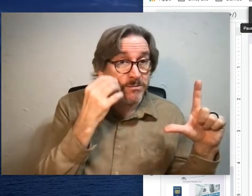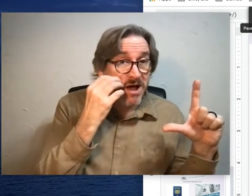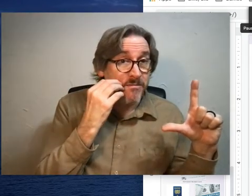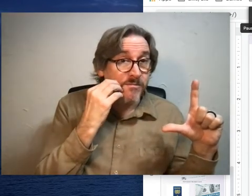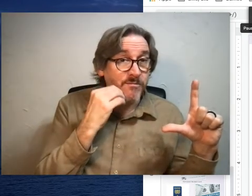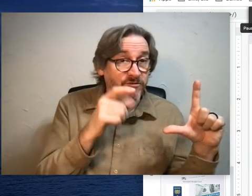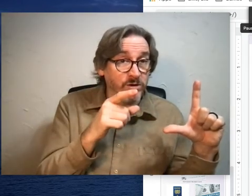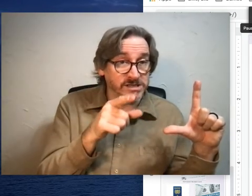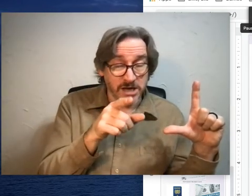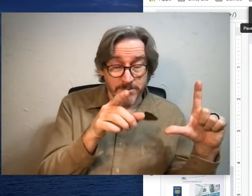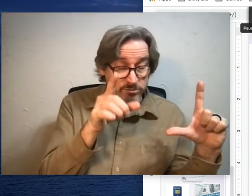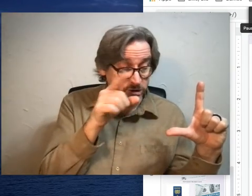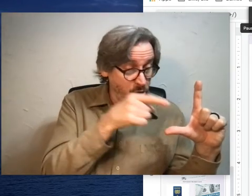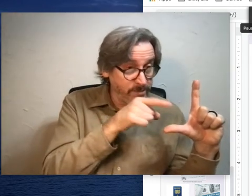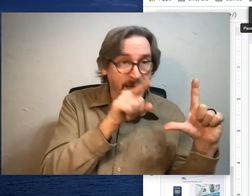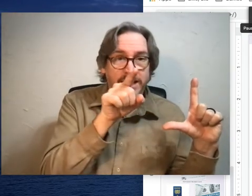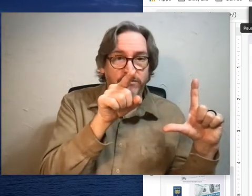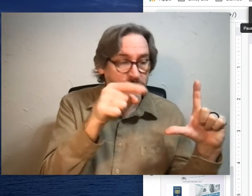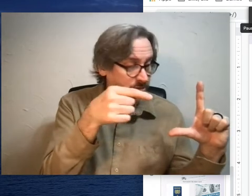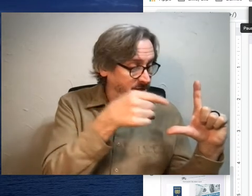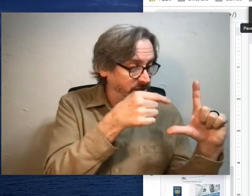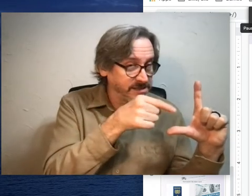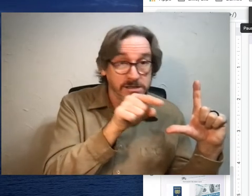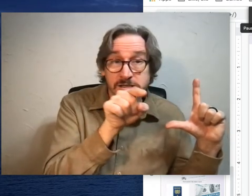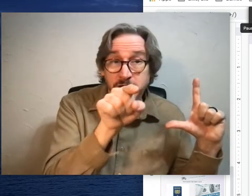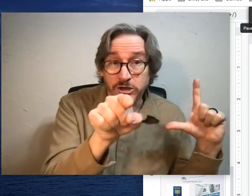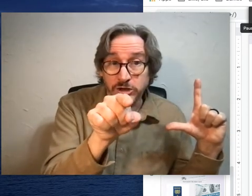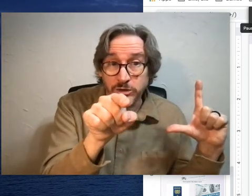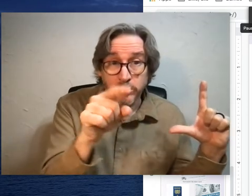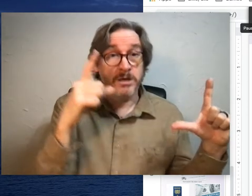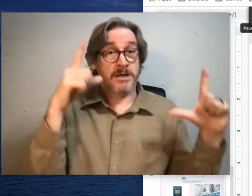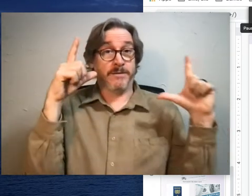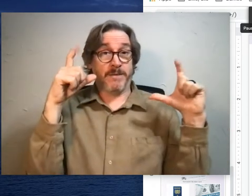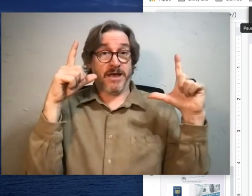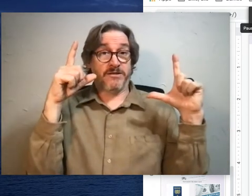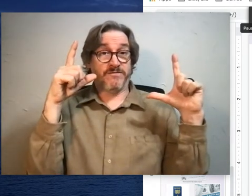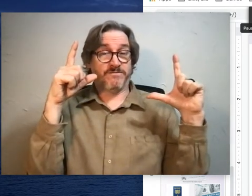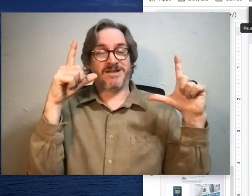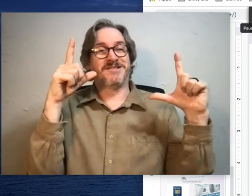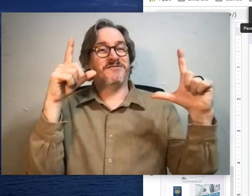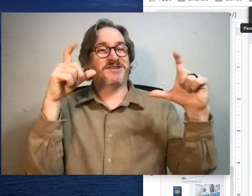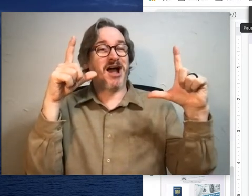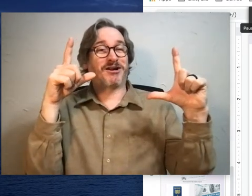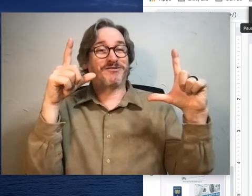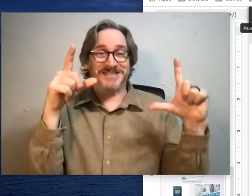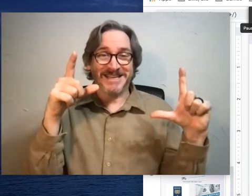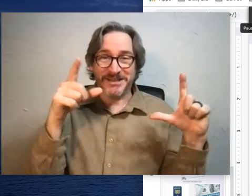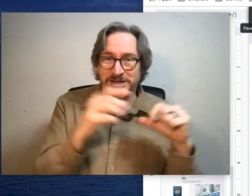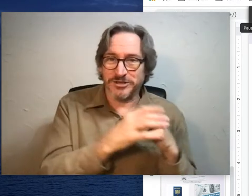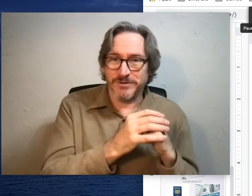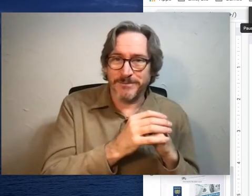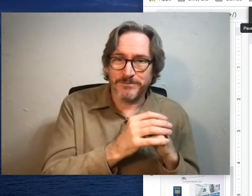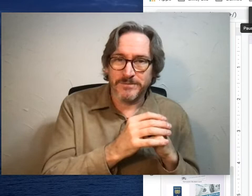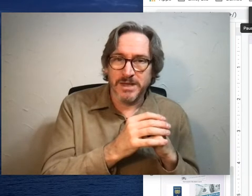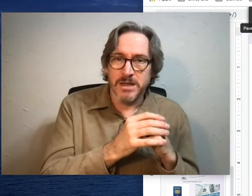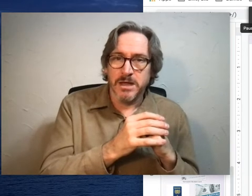Notice how I'm focused, I'm going back and forth between the license, you, and the photographer taking the